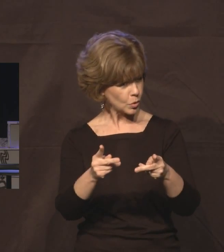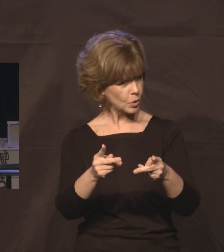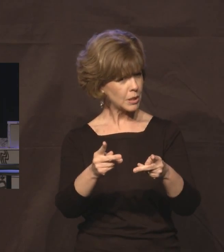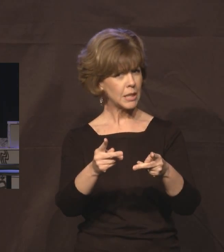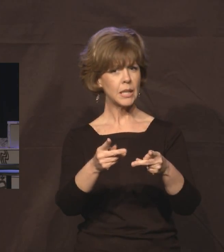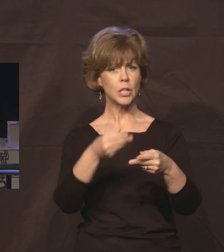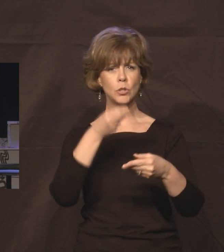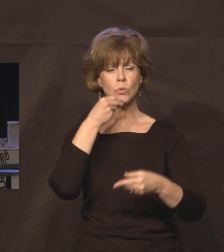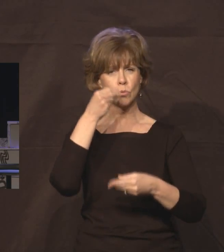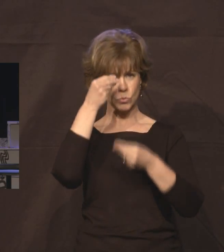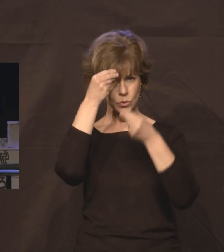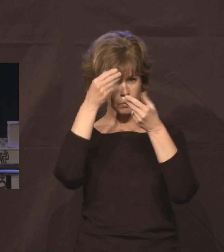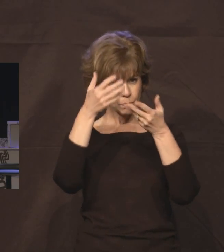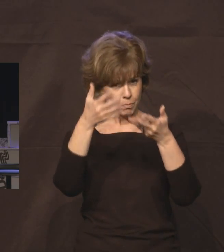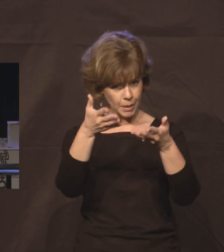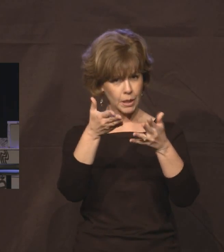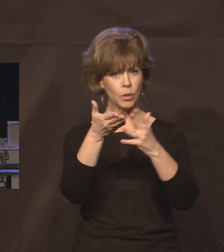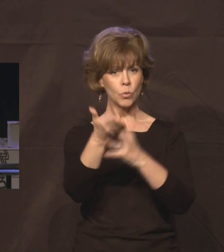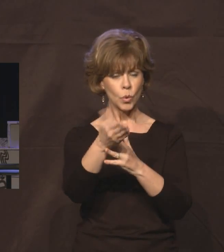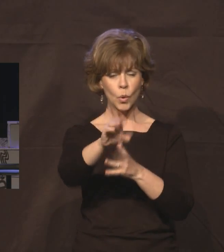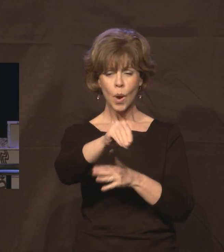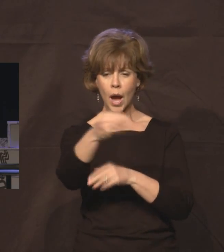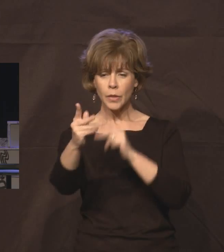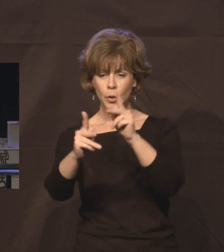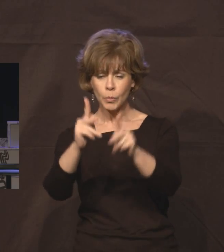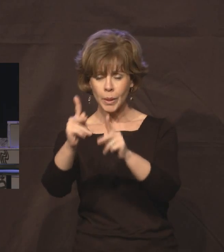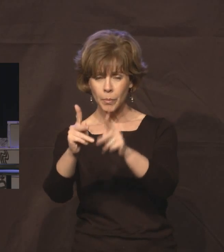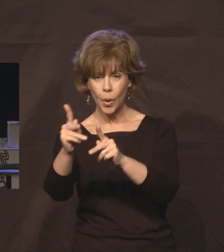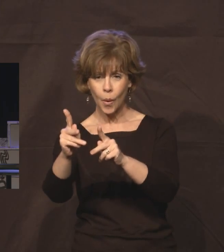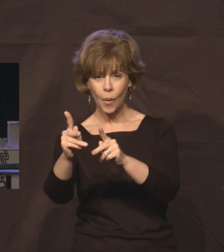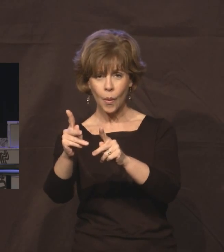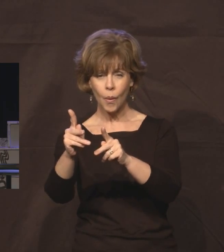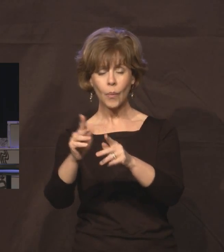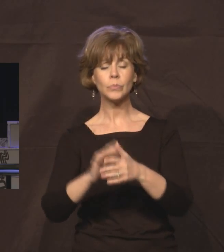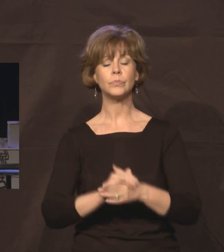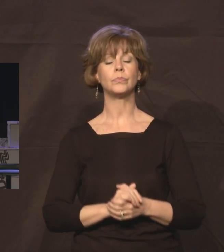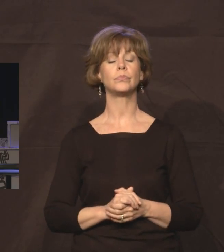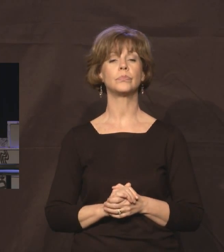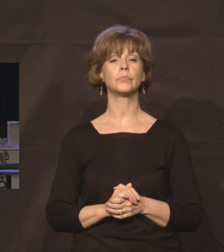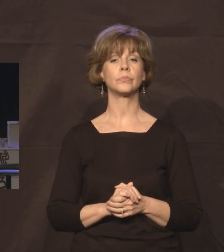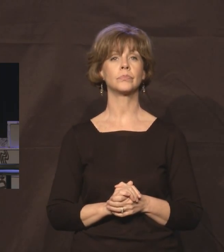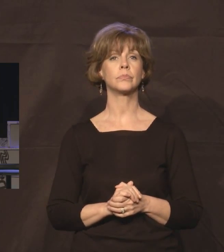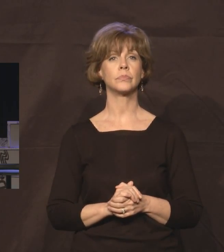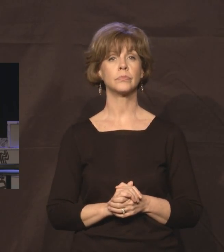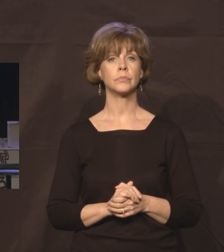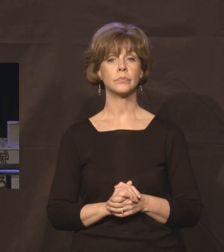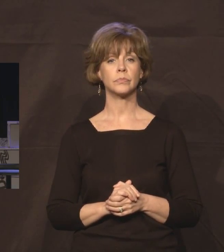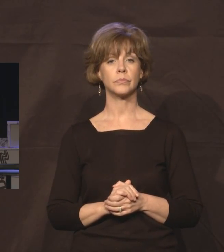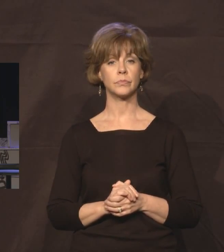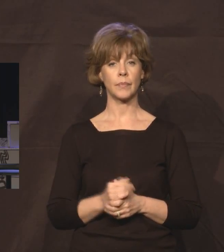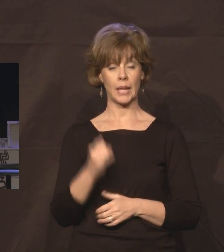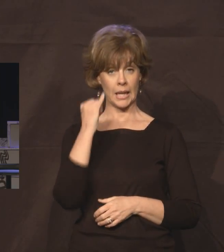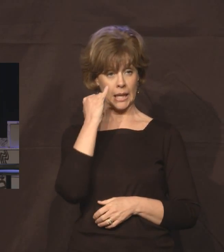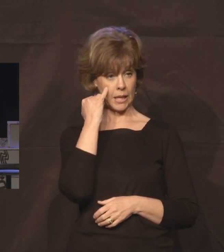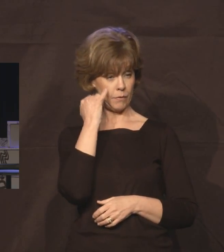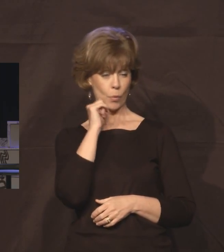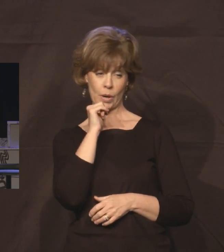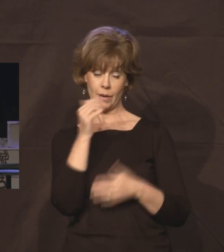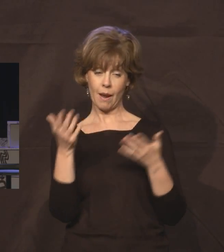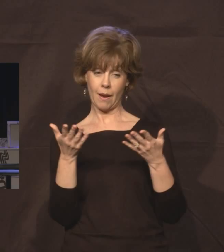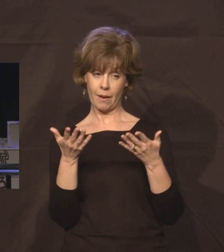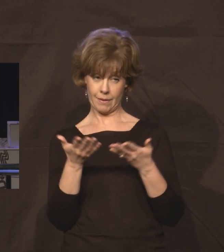you. And you could hear his truth coming through them. I want to tell you something. You know, if you weren't here last week, I'm glad